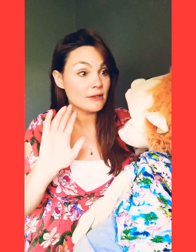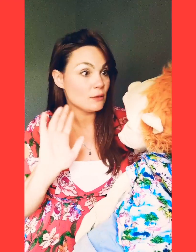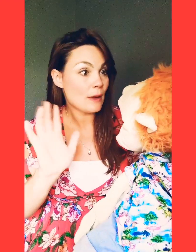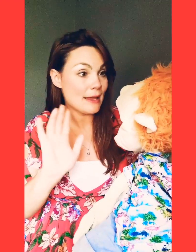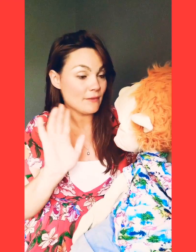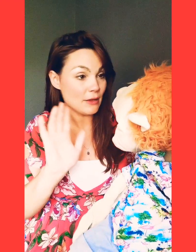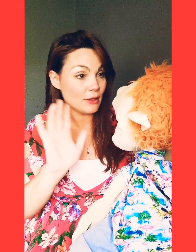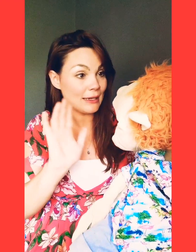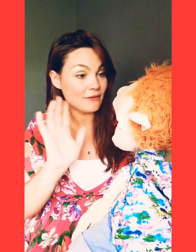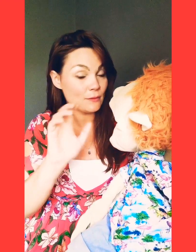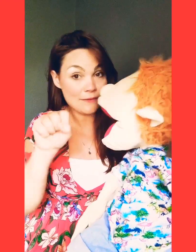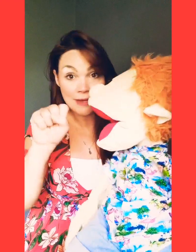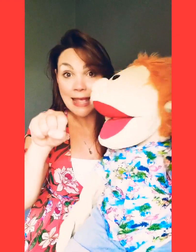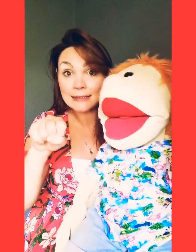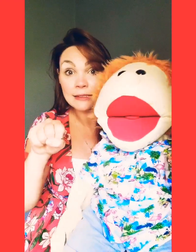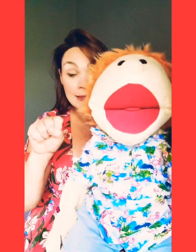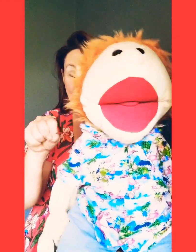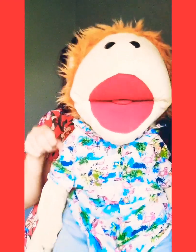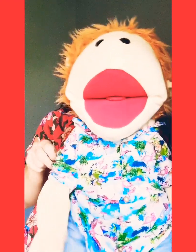us a wave? Are you going to give us a wave? Yes? Yes?